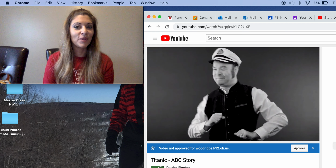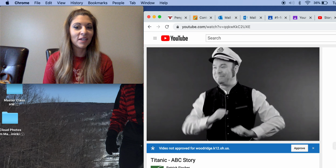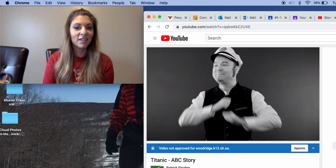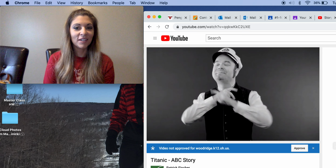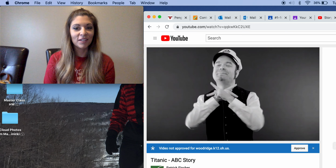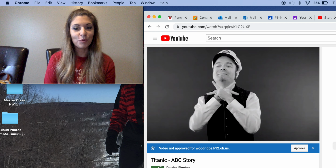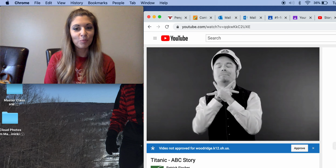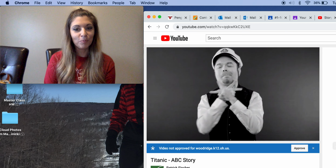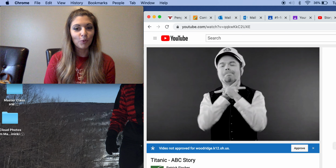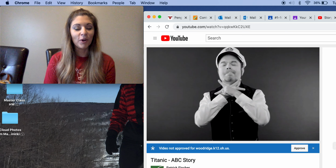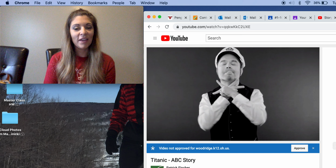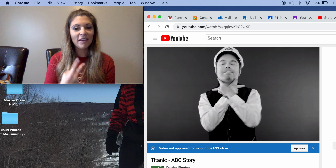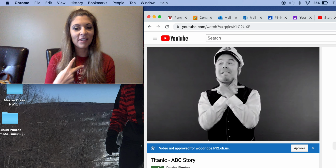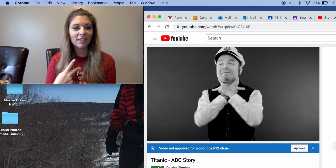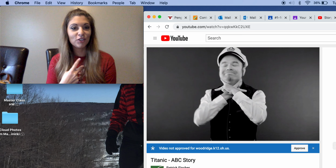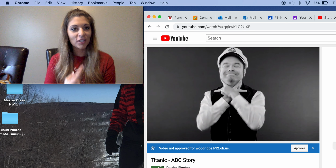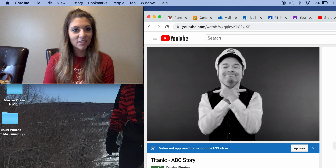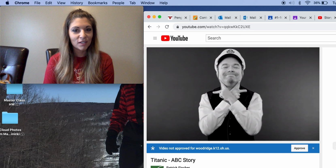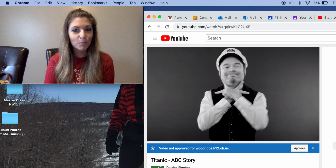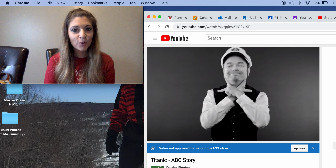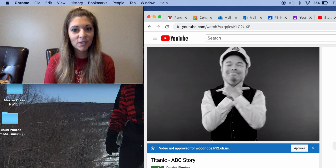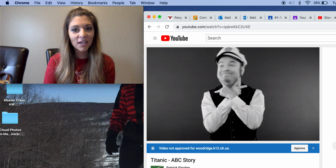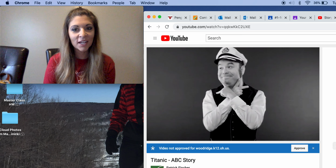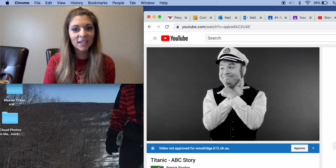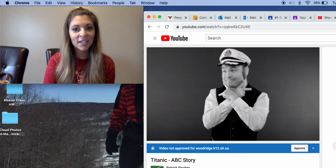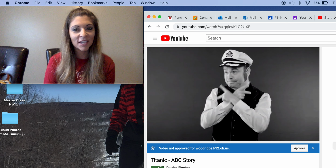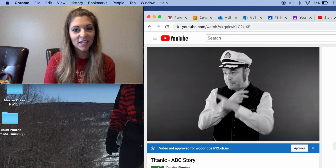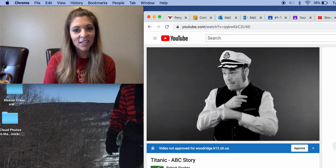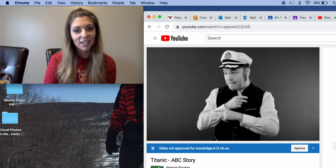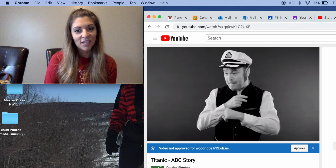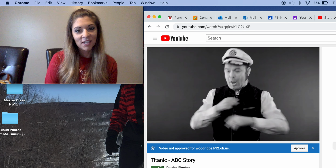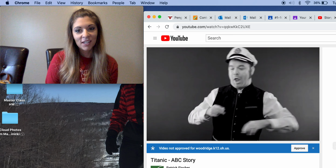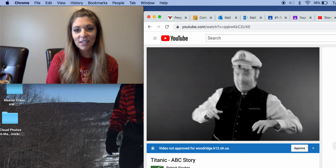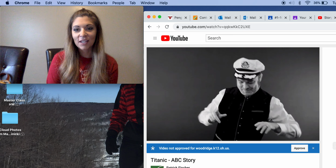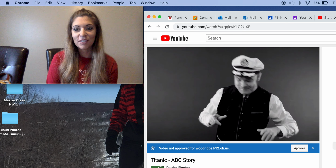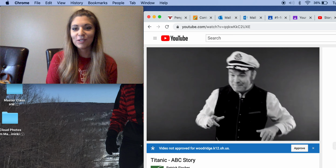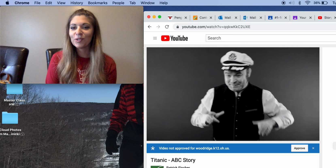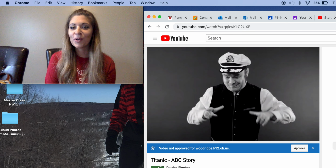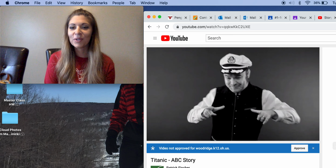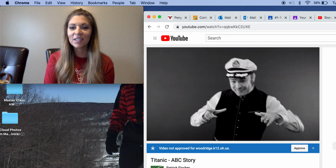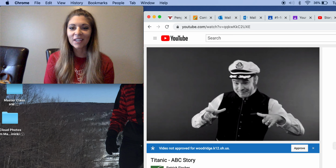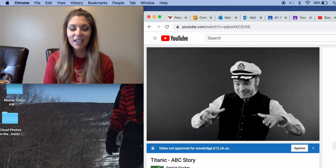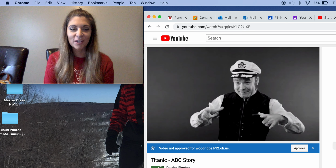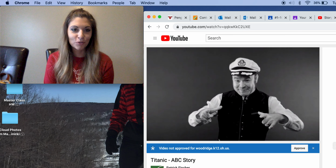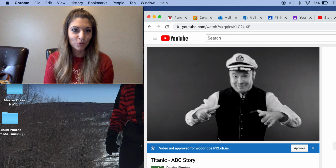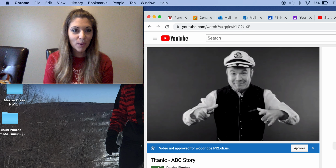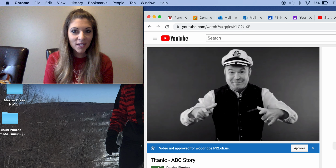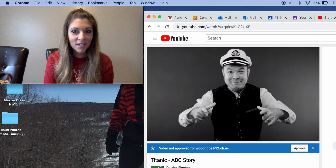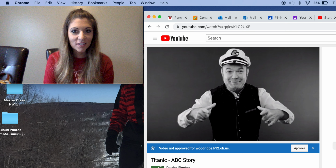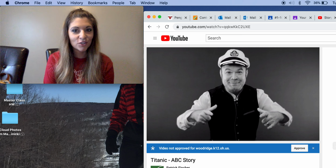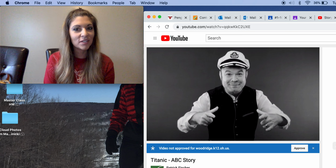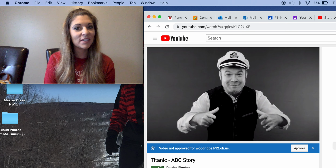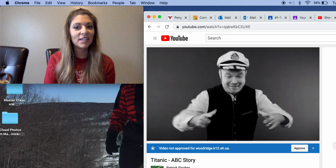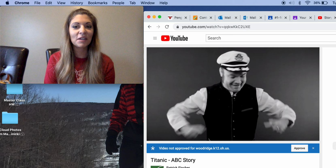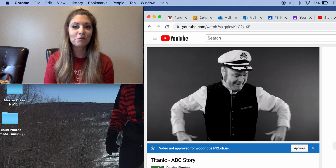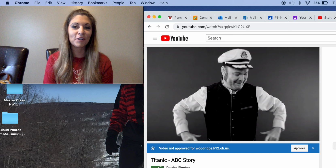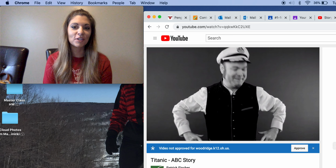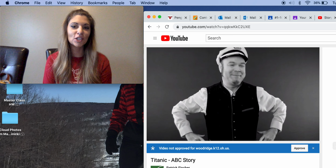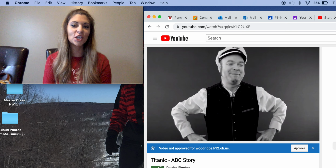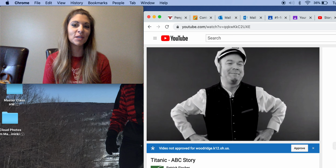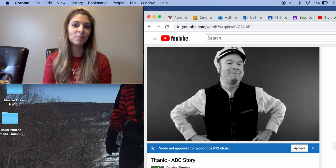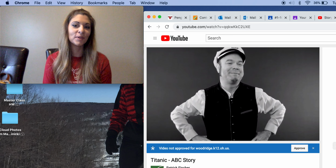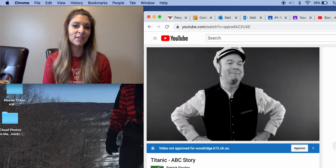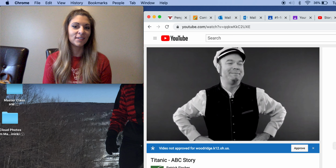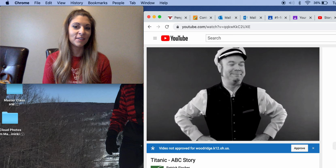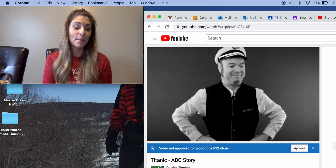And so then the boy adjusts his bow tie, and next thing you know, he like has her waist, and she's leaning out in front of